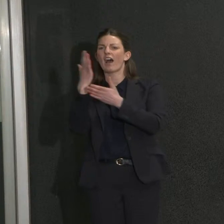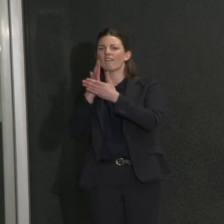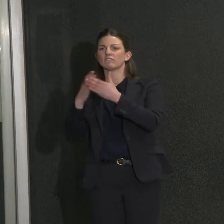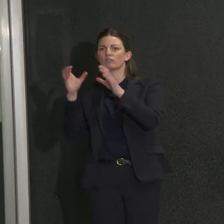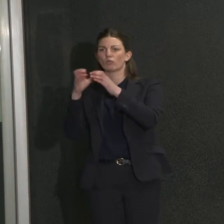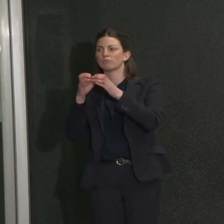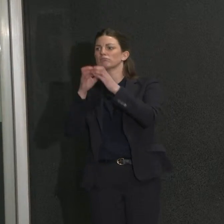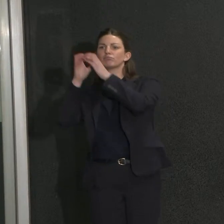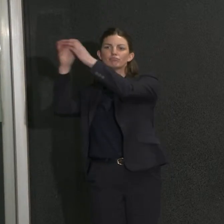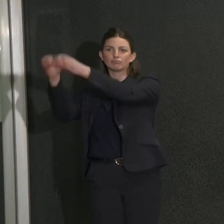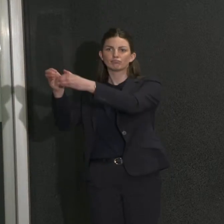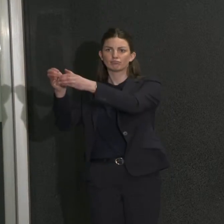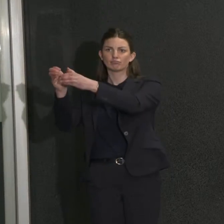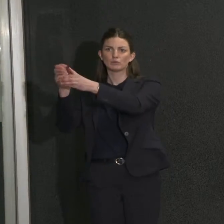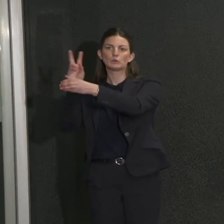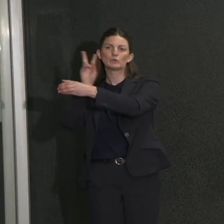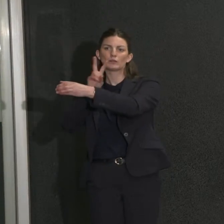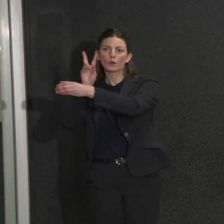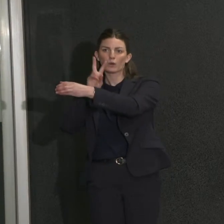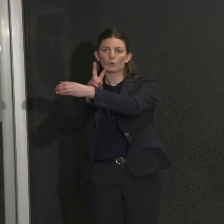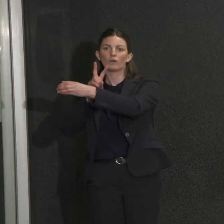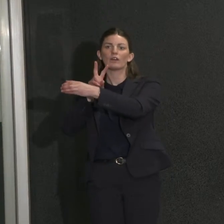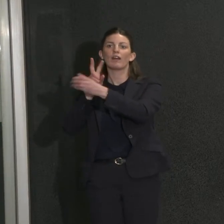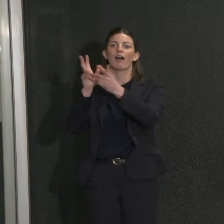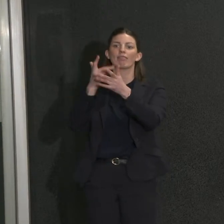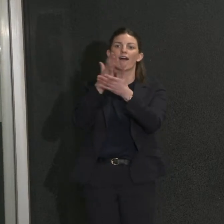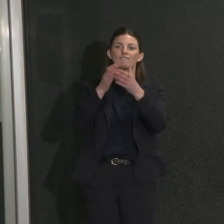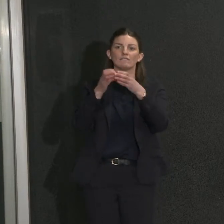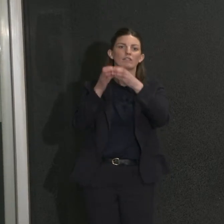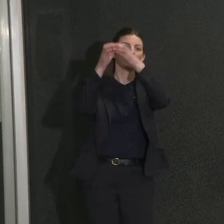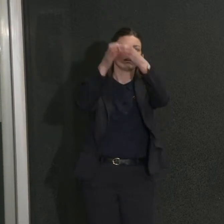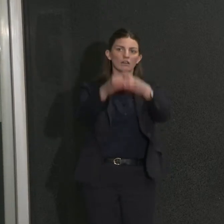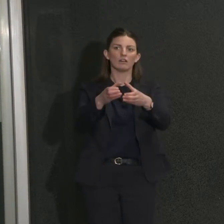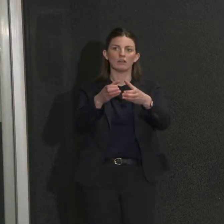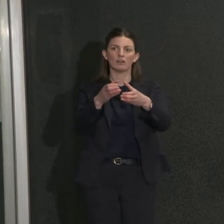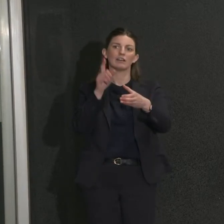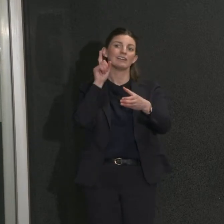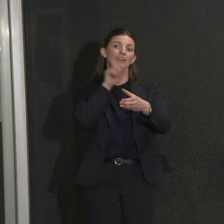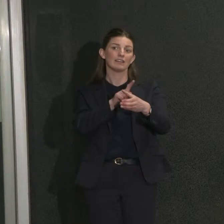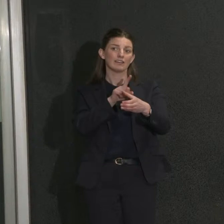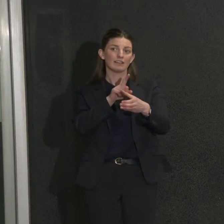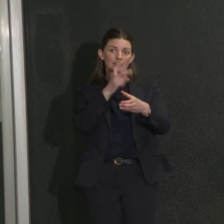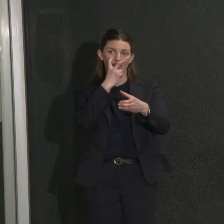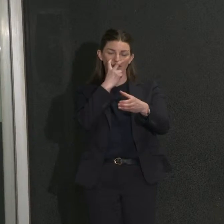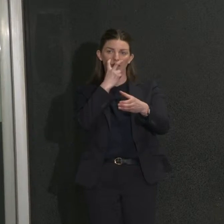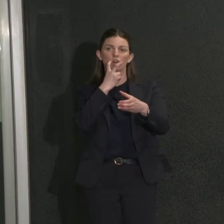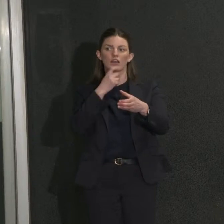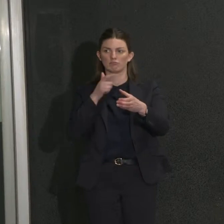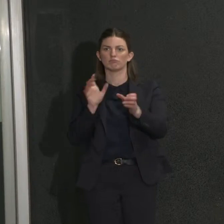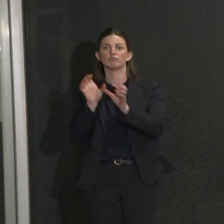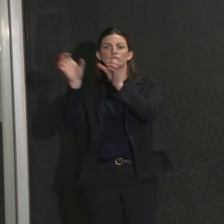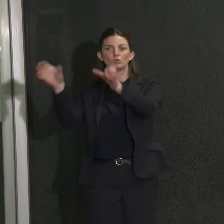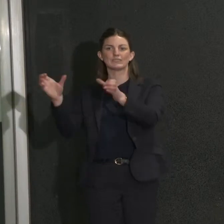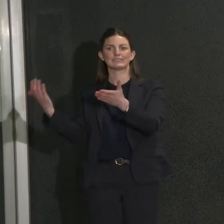left last night. They are now in alternative and safe accommodation. We will be undertaking full testing of the rest of